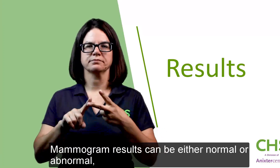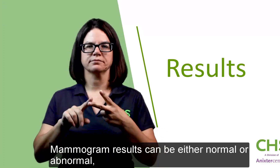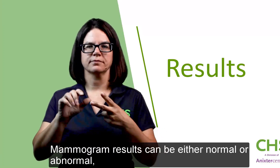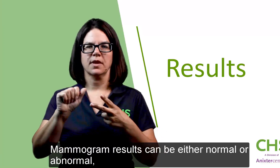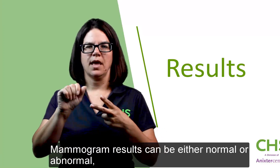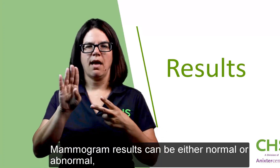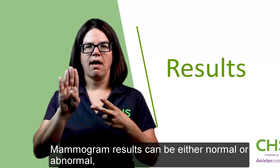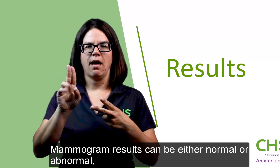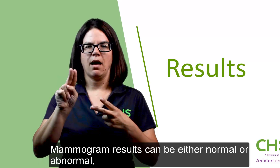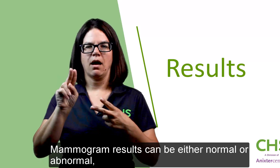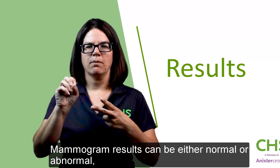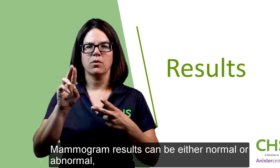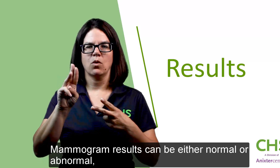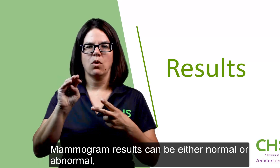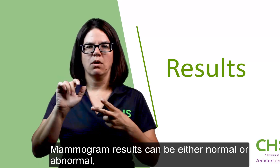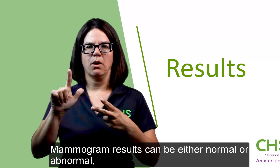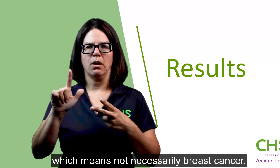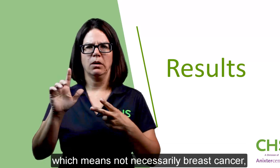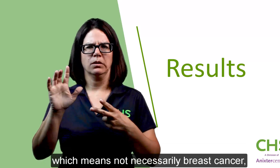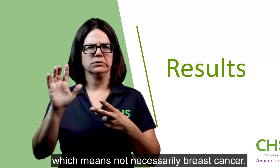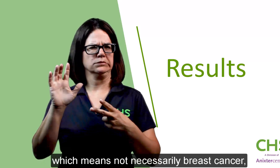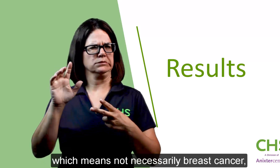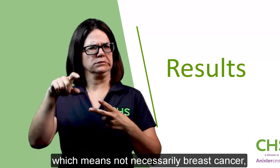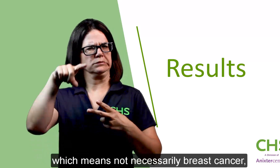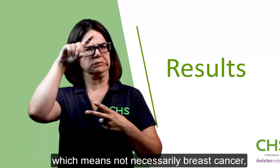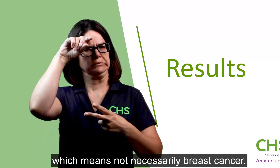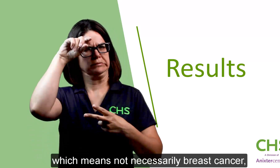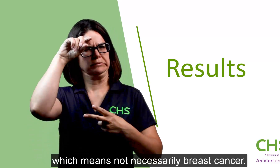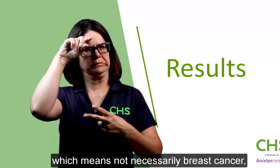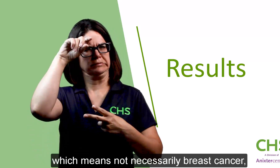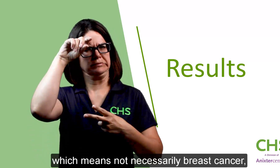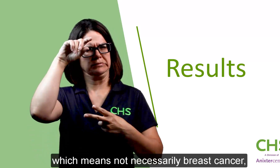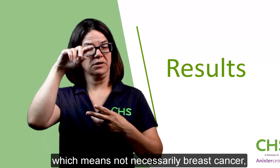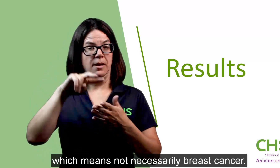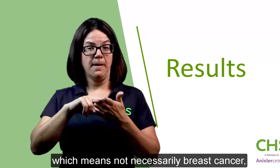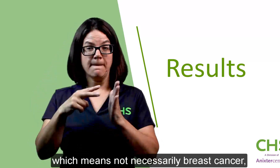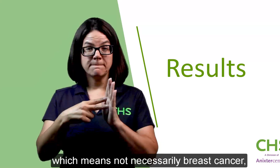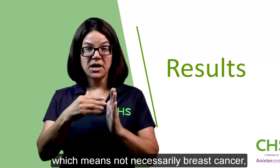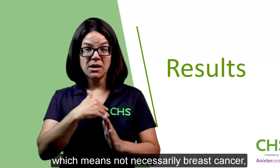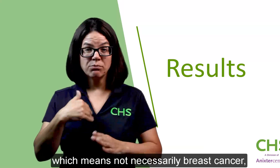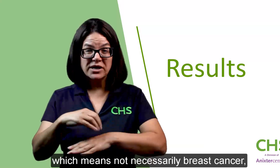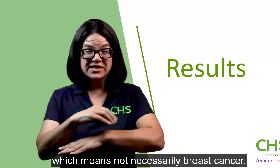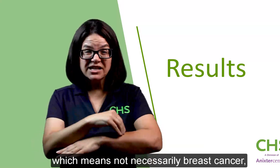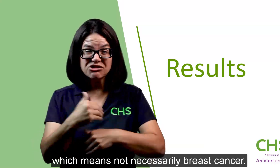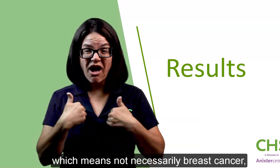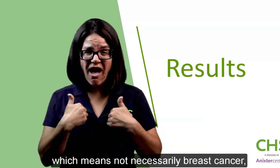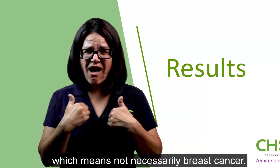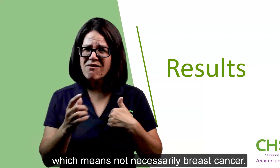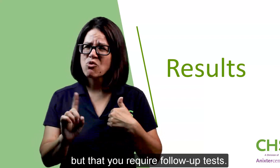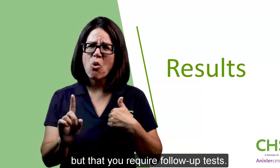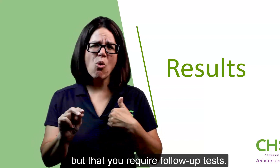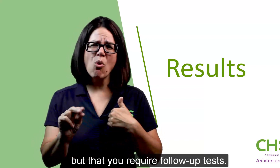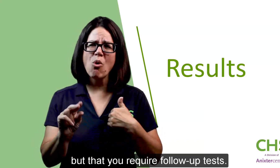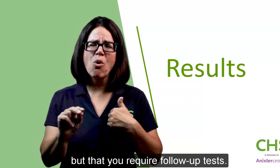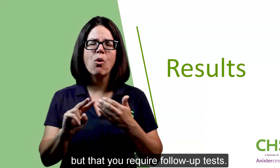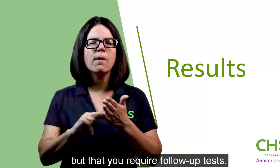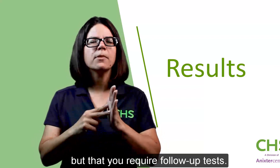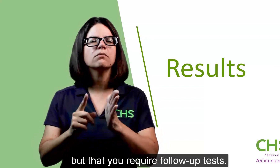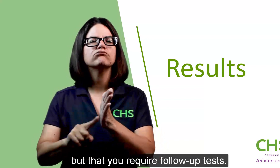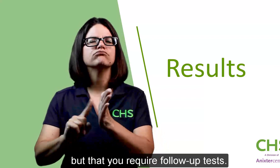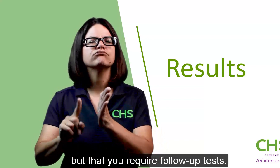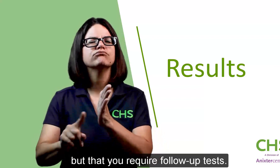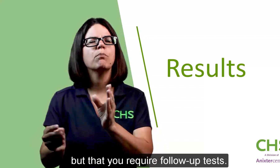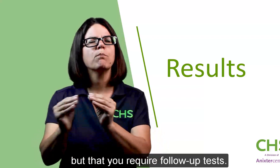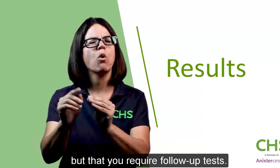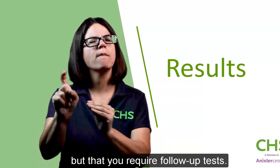or abnormal, which means not necessarily breast cancer, but that you